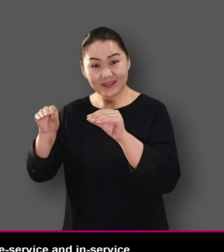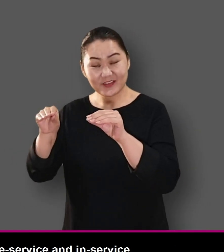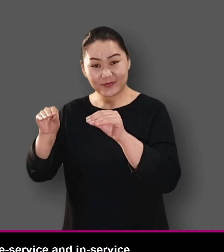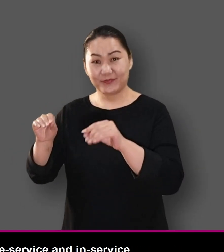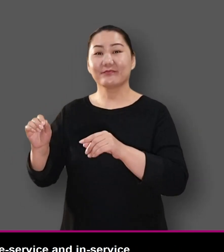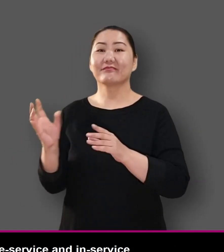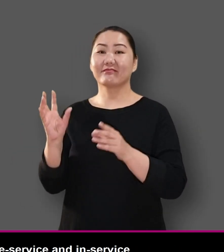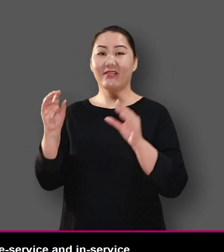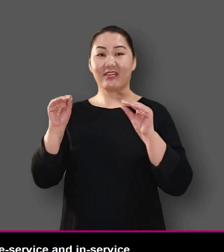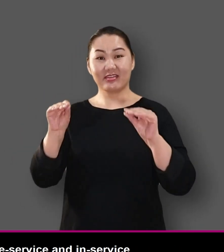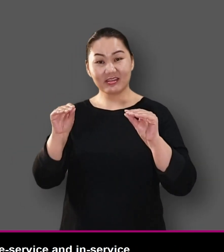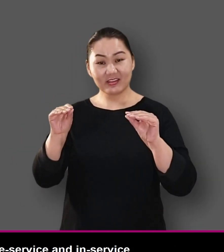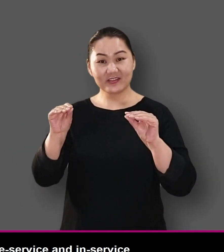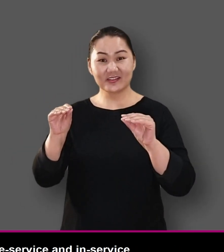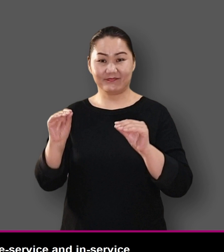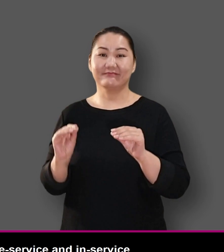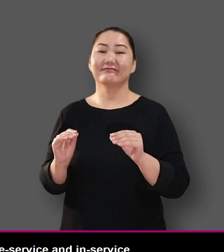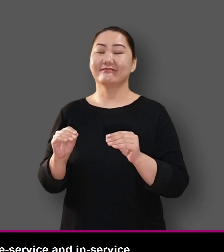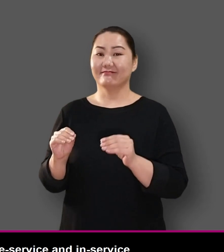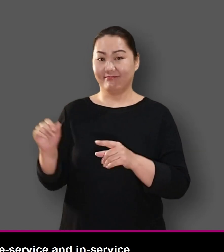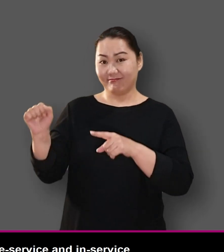comprehensive pre-service and in-service